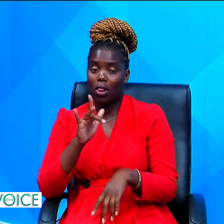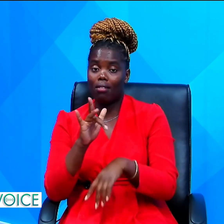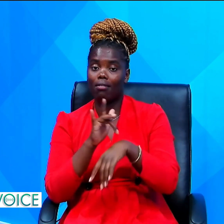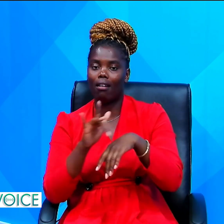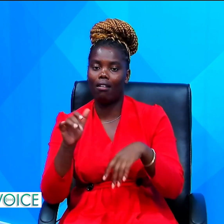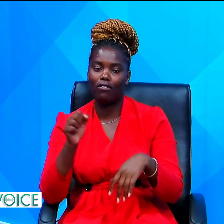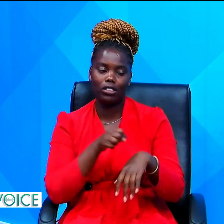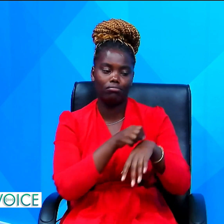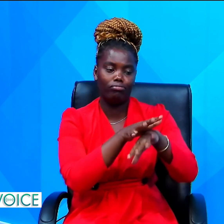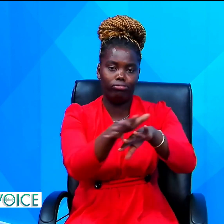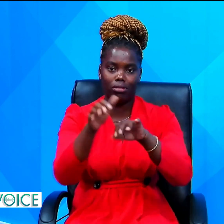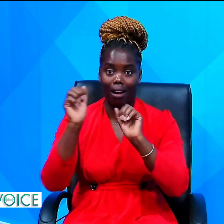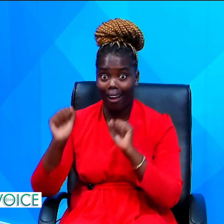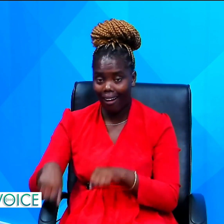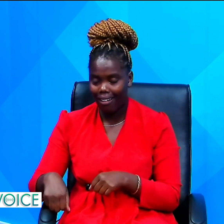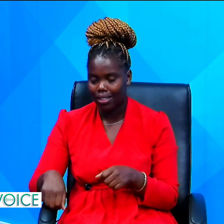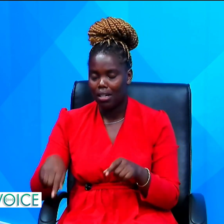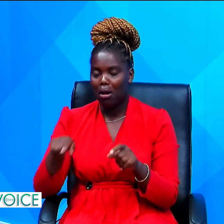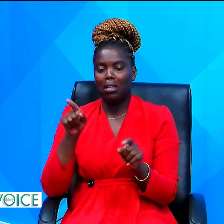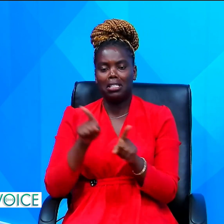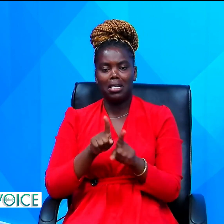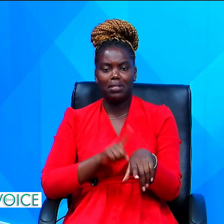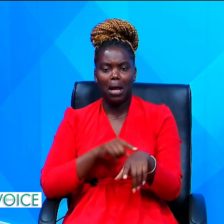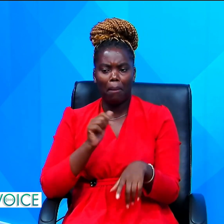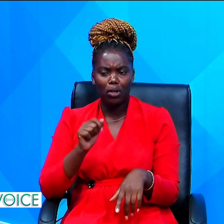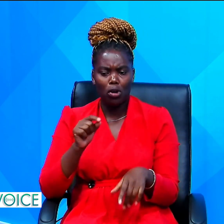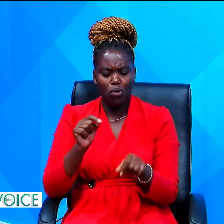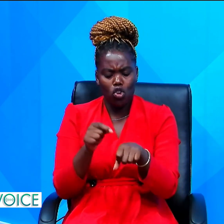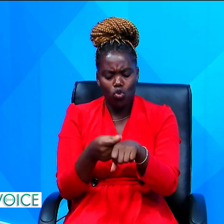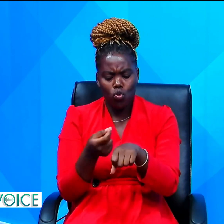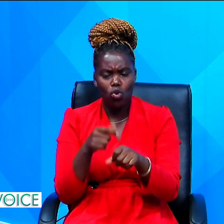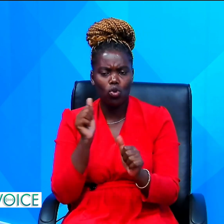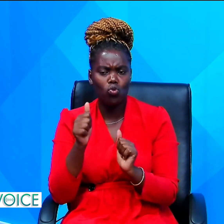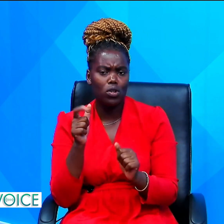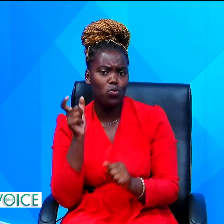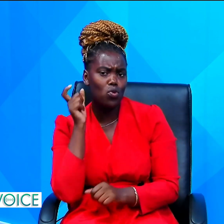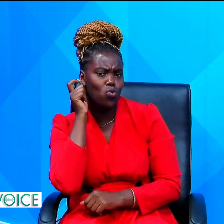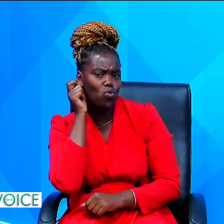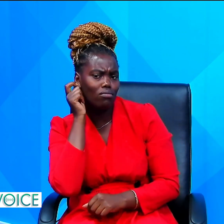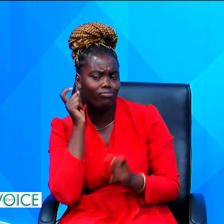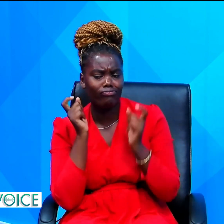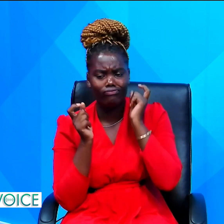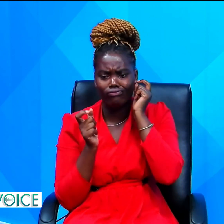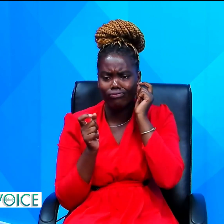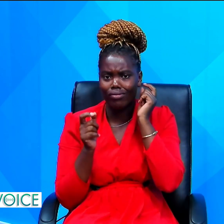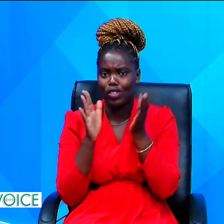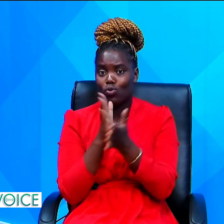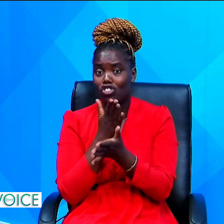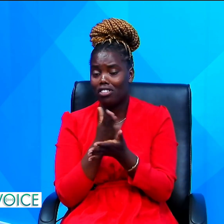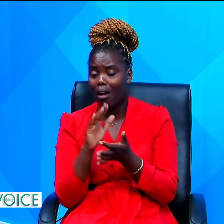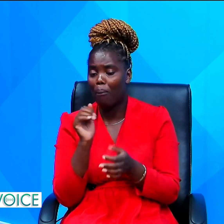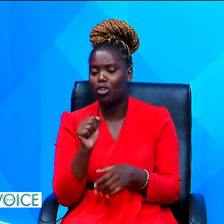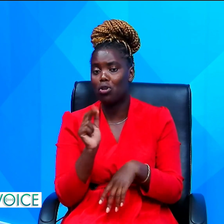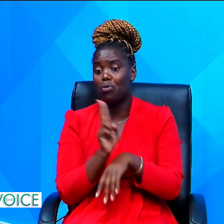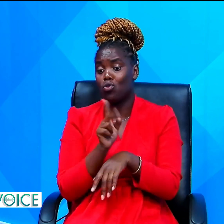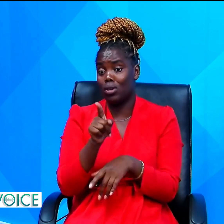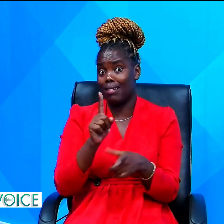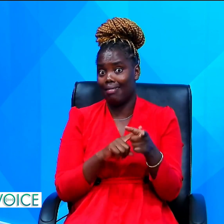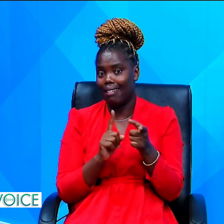it. It can be caused by, it can be brought by that. Sharing of earrings